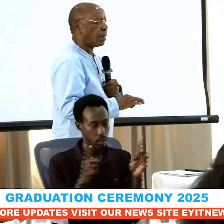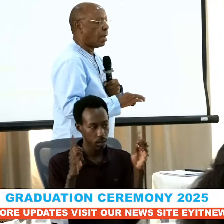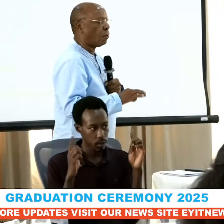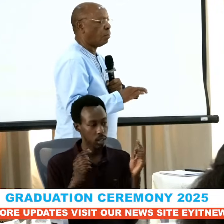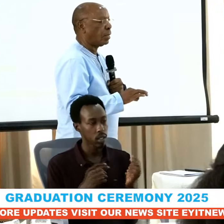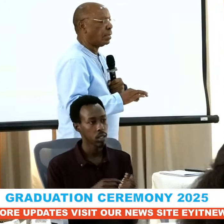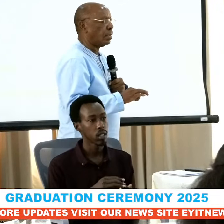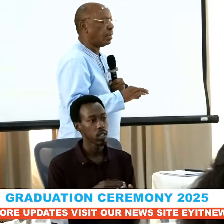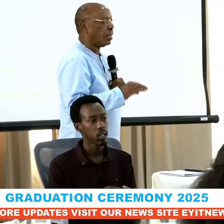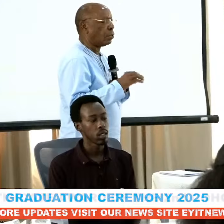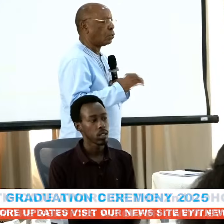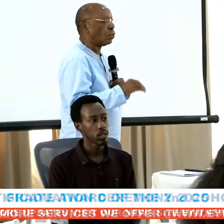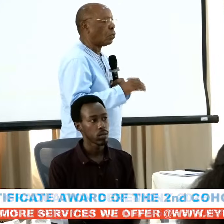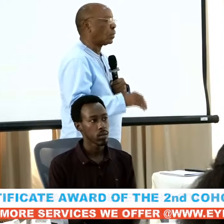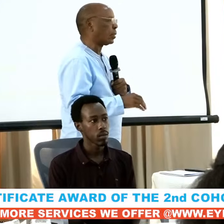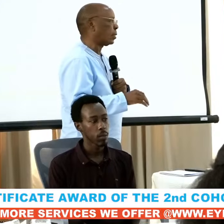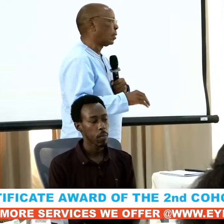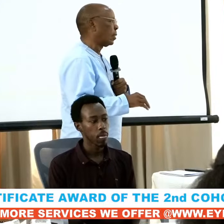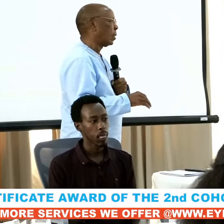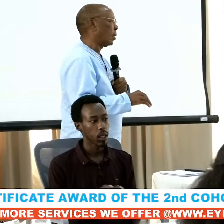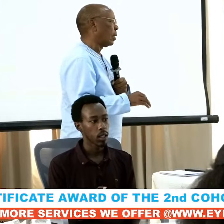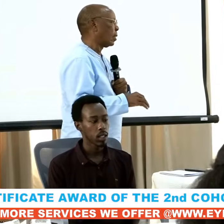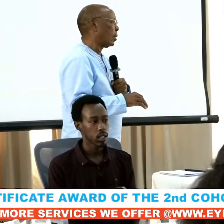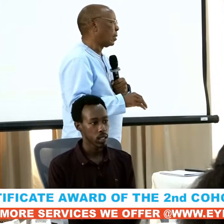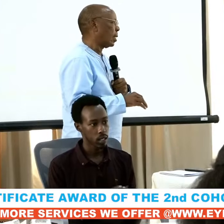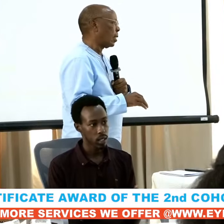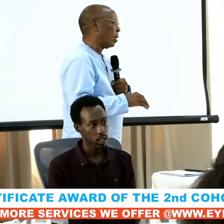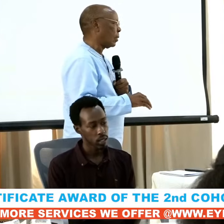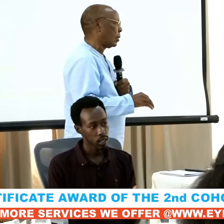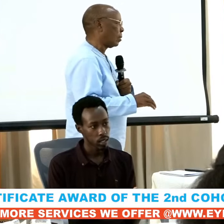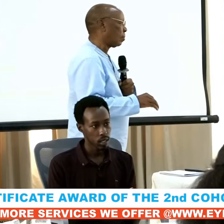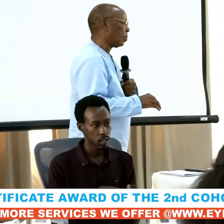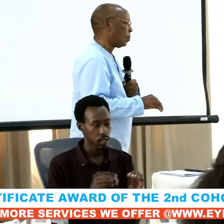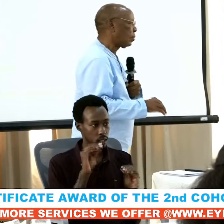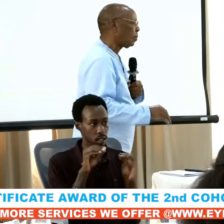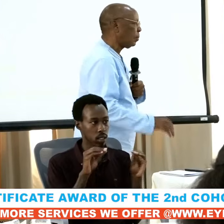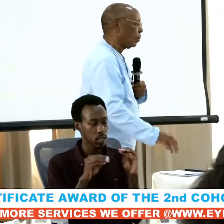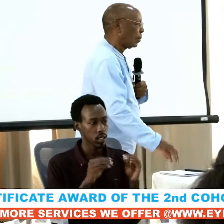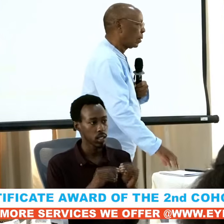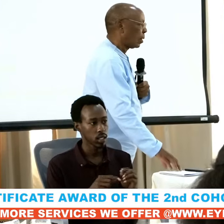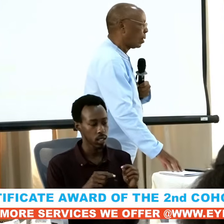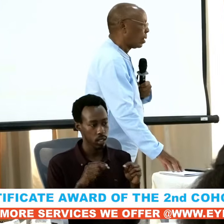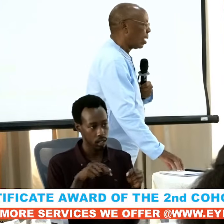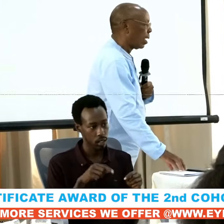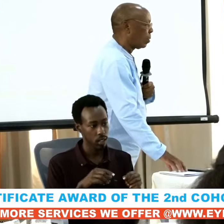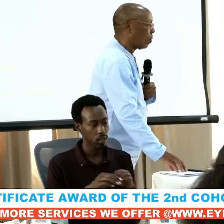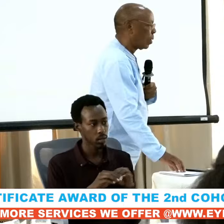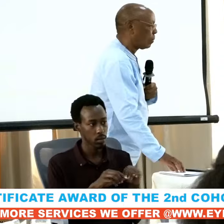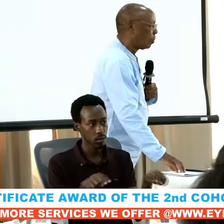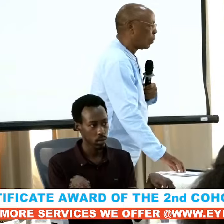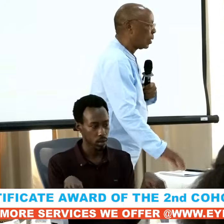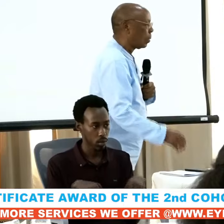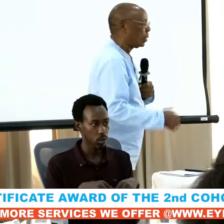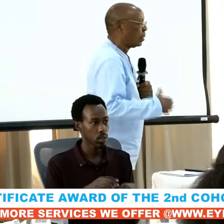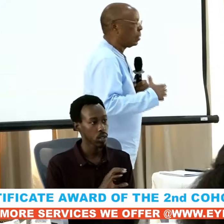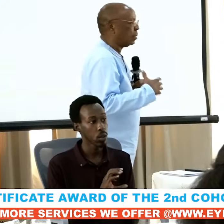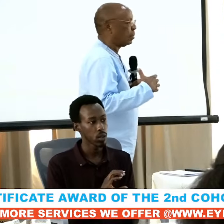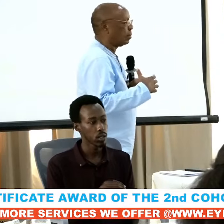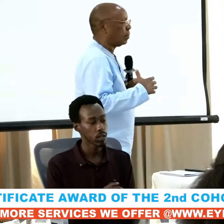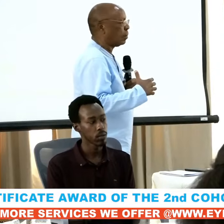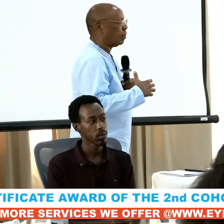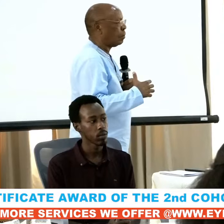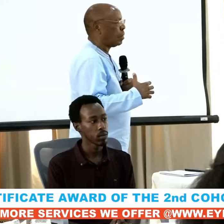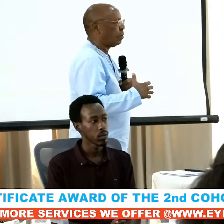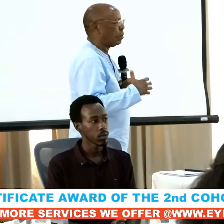towards adopting a short course in sign language. I know we are following what